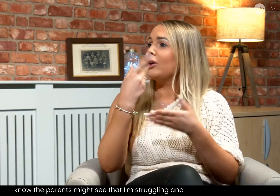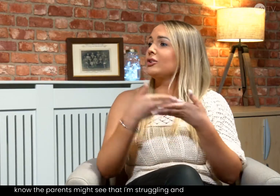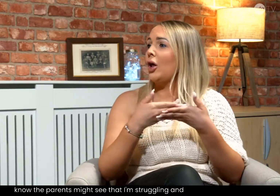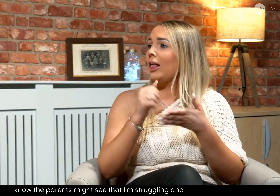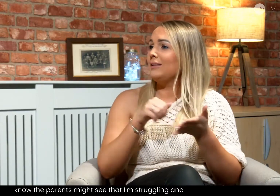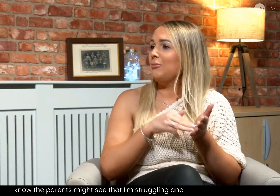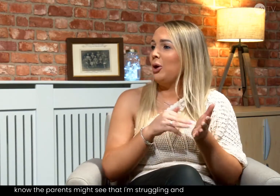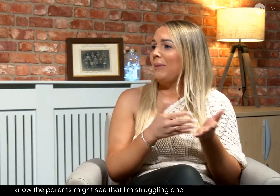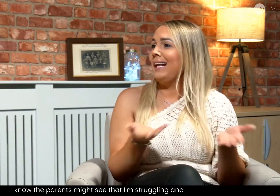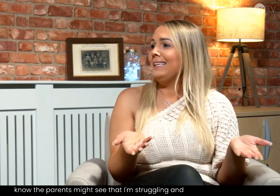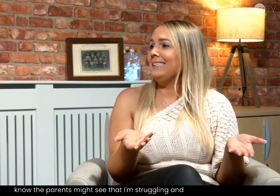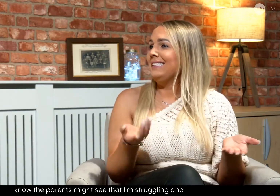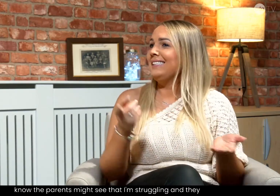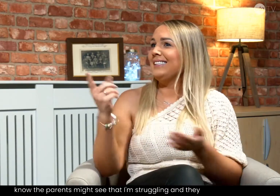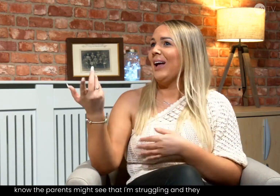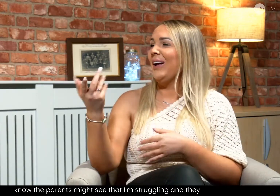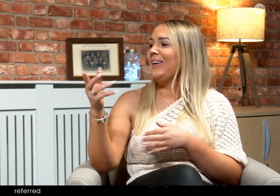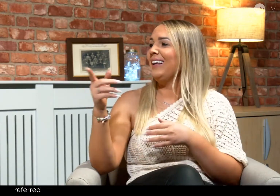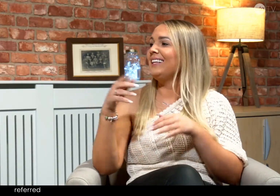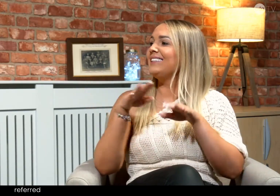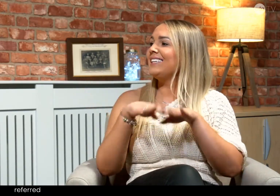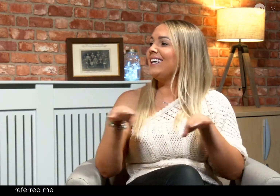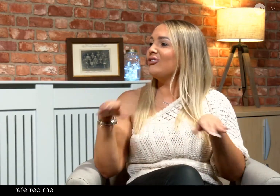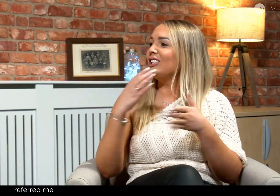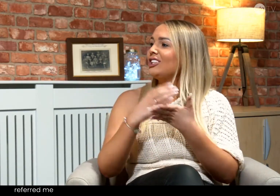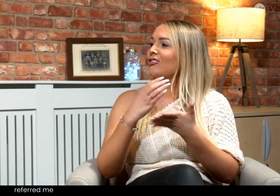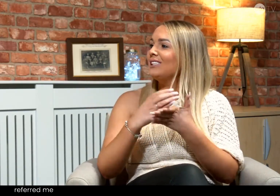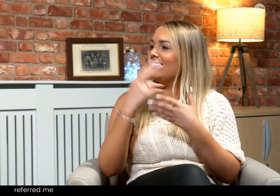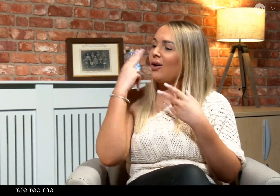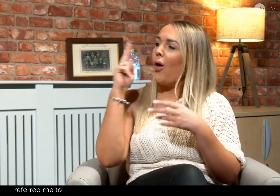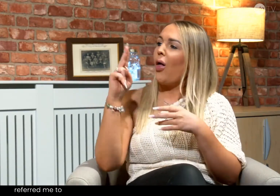they referred me to the mermaid